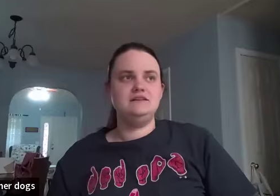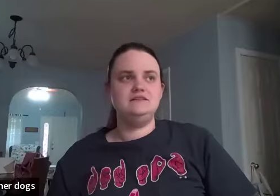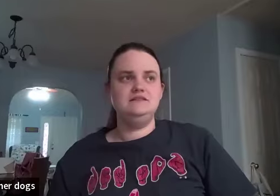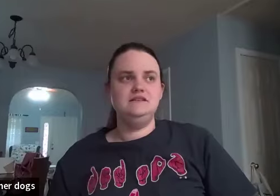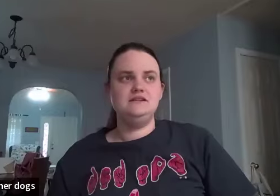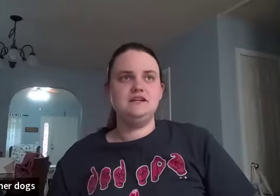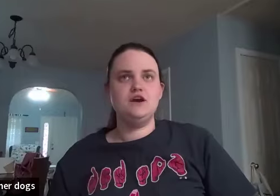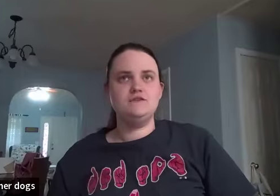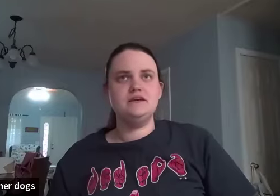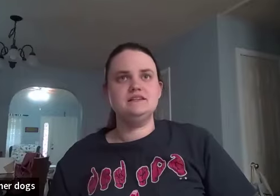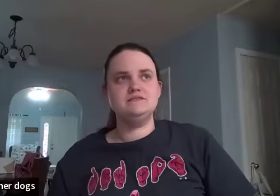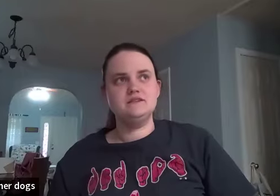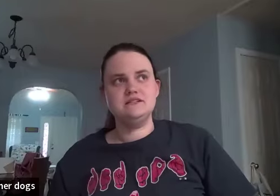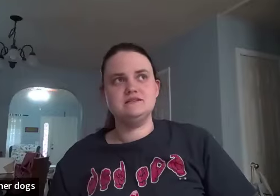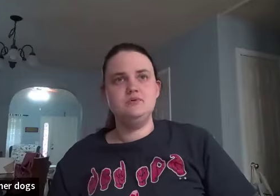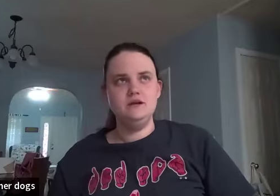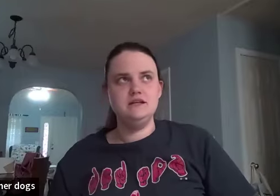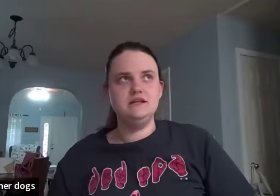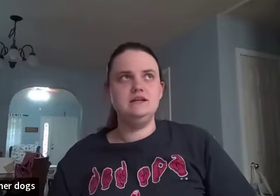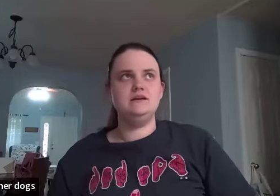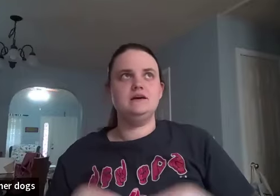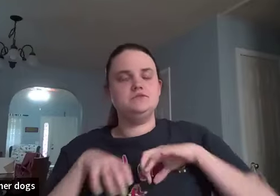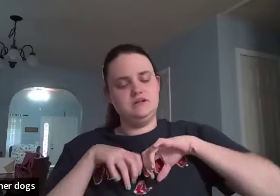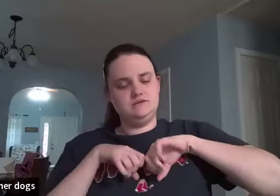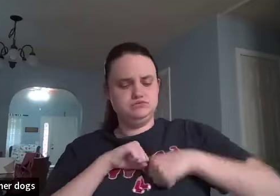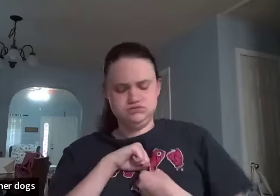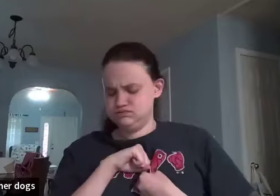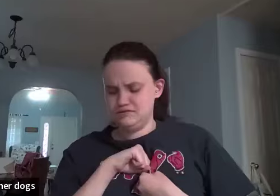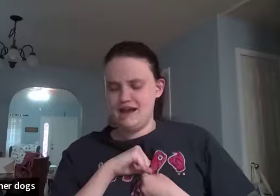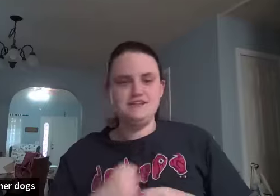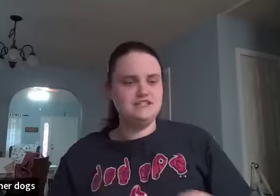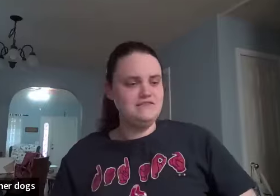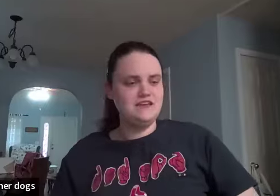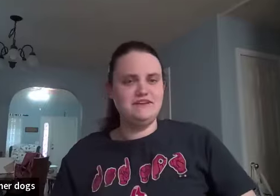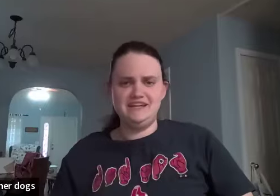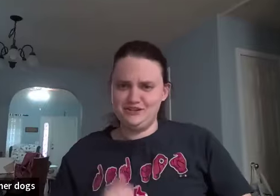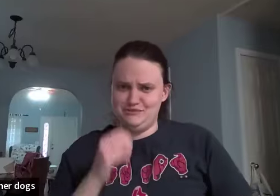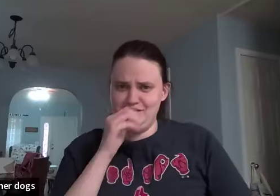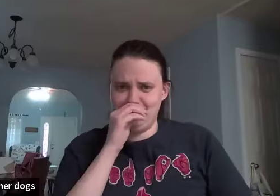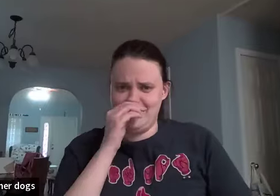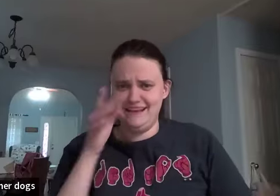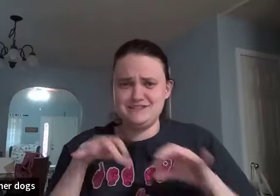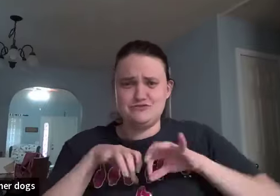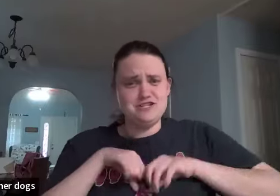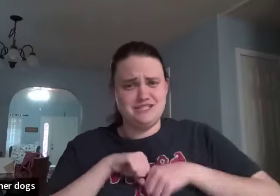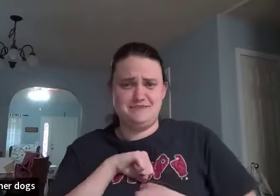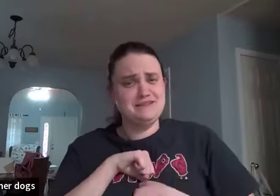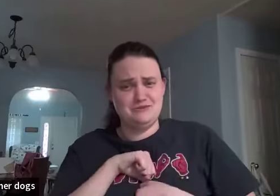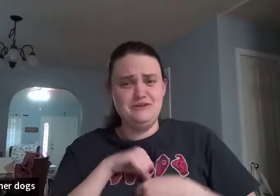that can go for being like severely disappointed. I can't think of an English word for that. I guess crushed is the best one